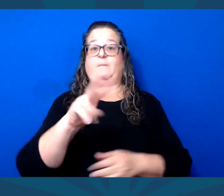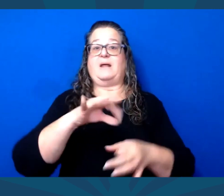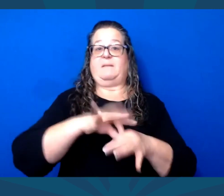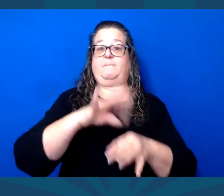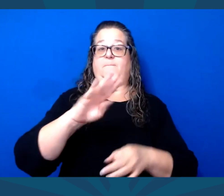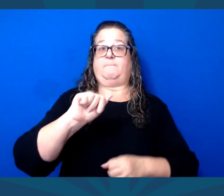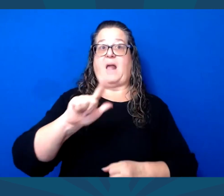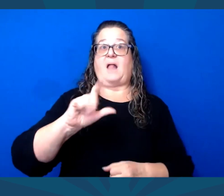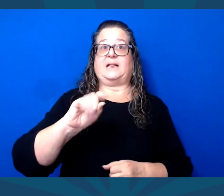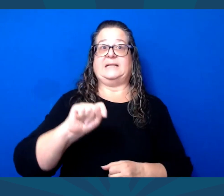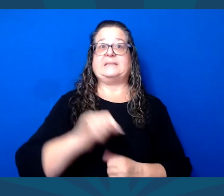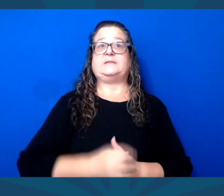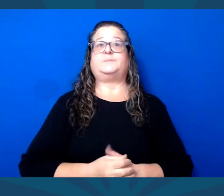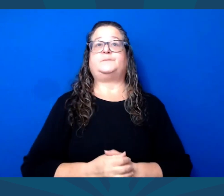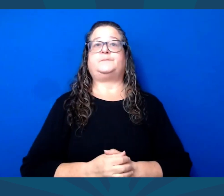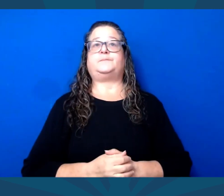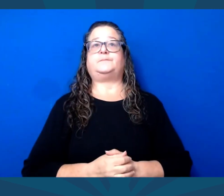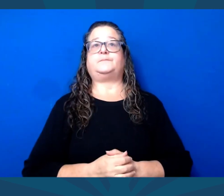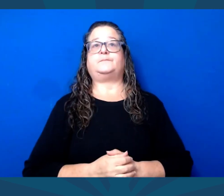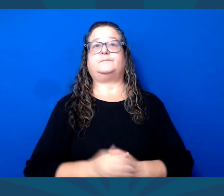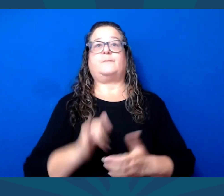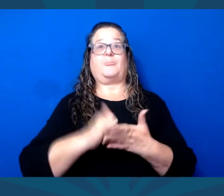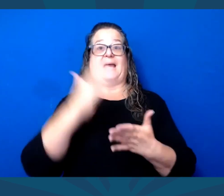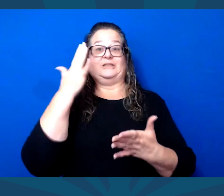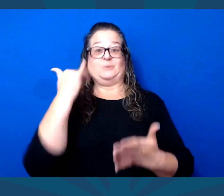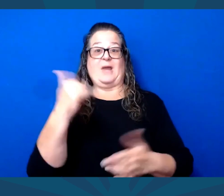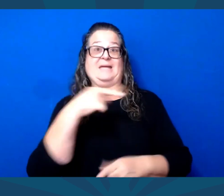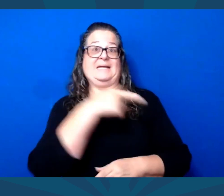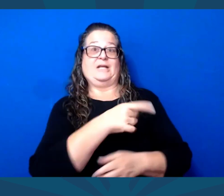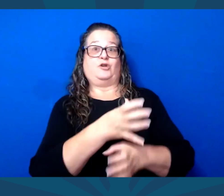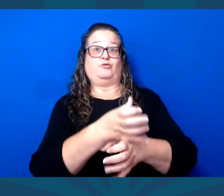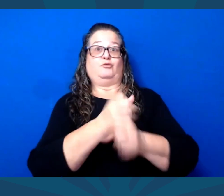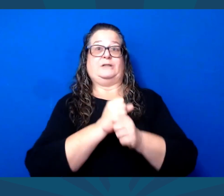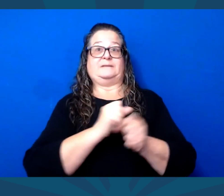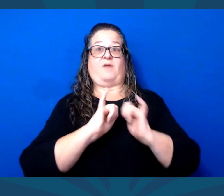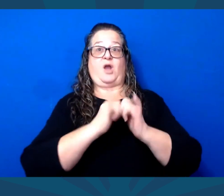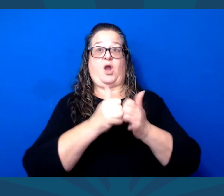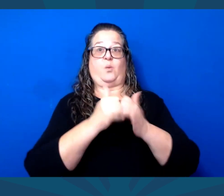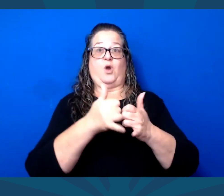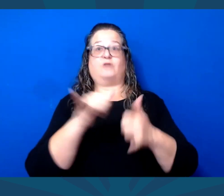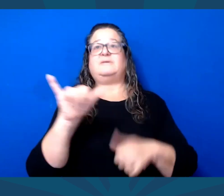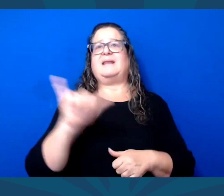voter ID proposition that will be on this November's ballot.